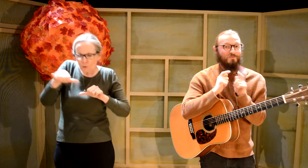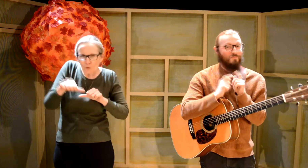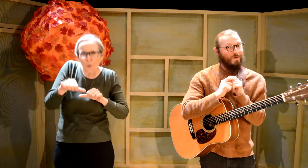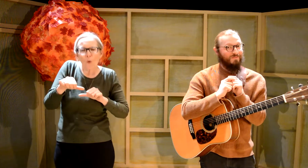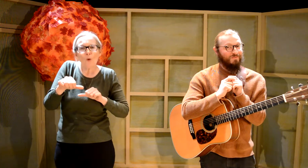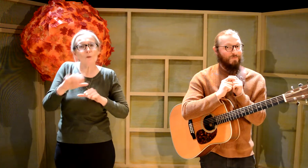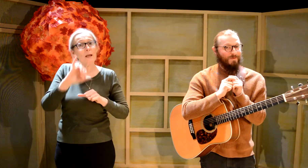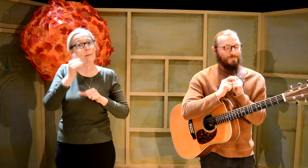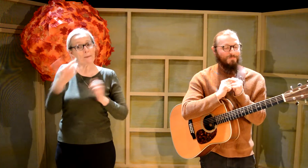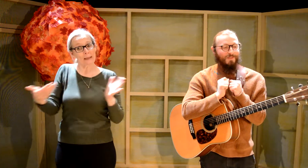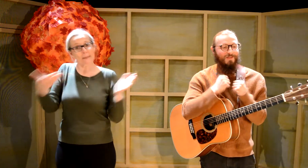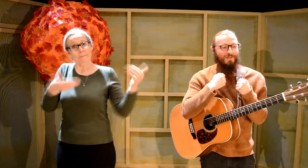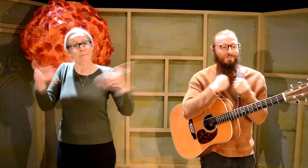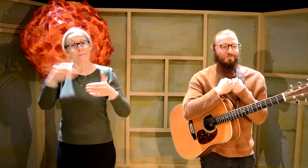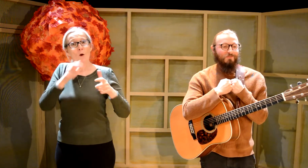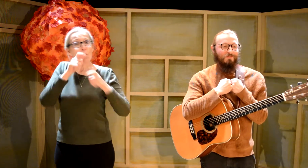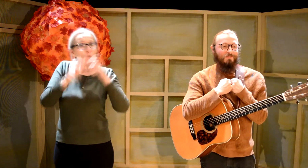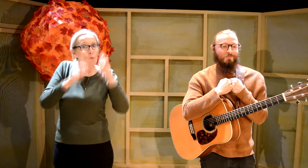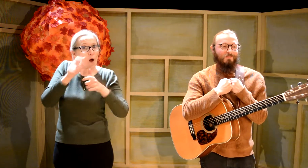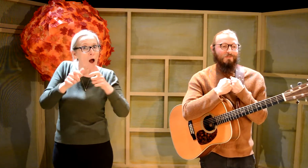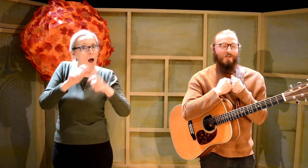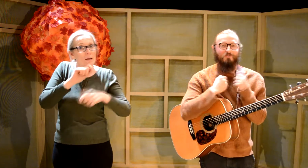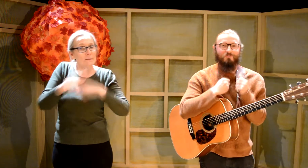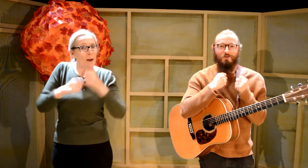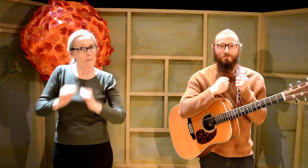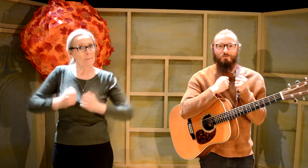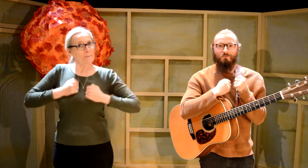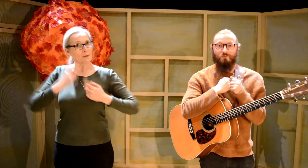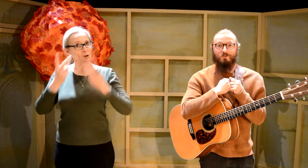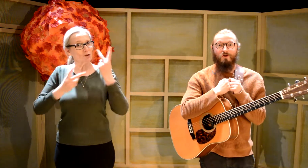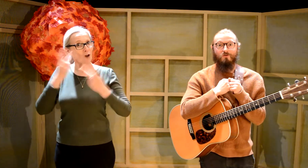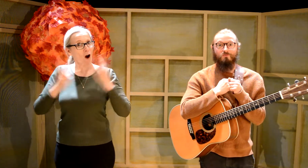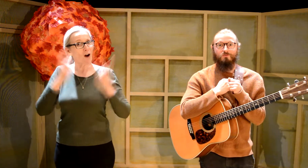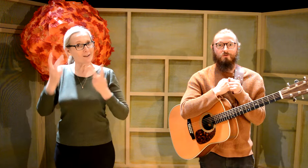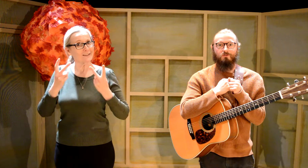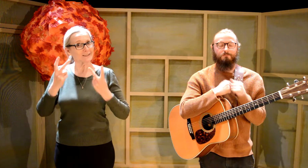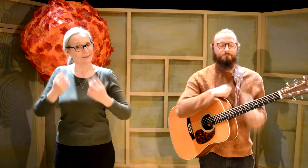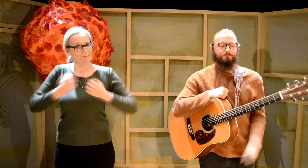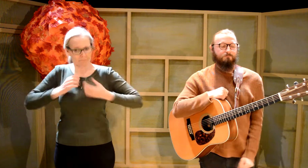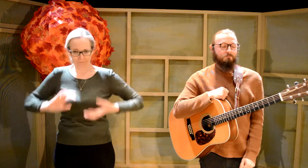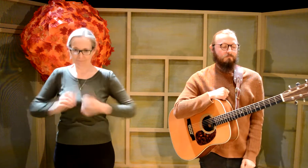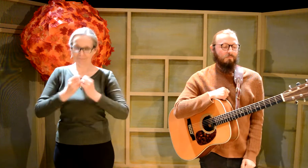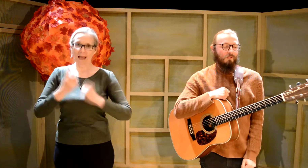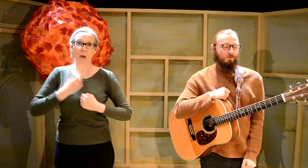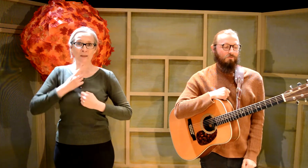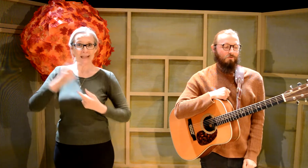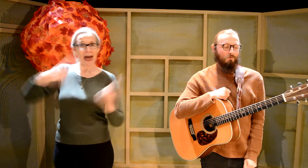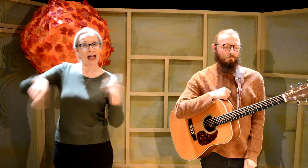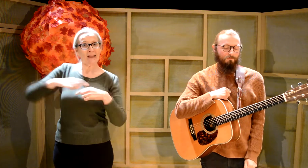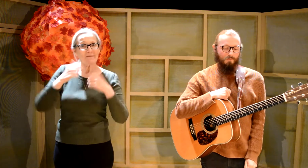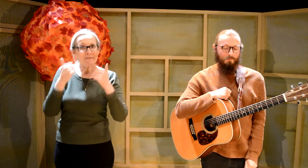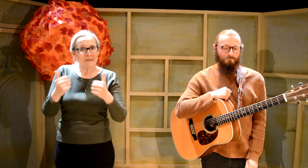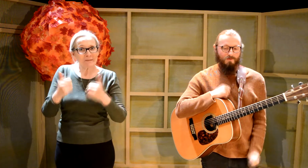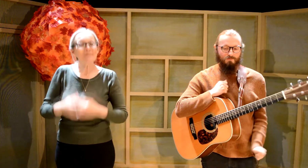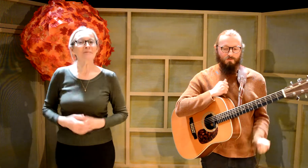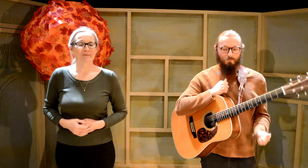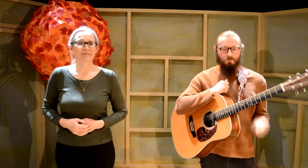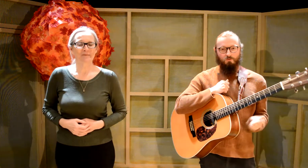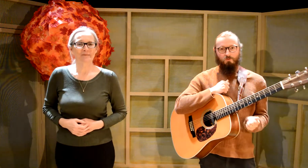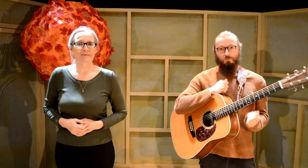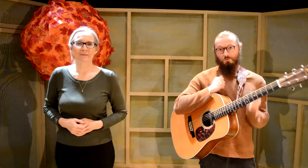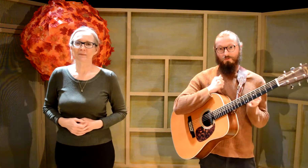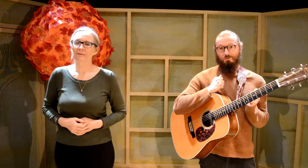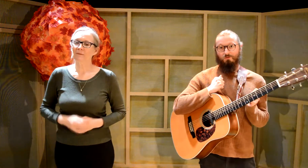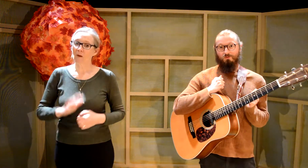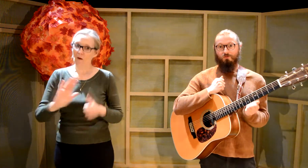maybe with some words as well, to get us started on writing our own song. So the first thing we're going